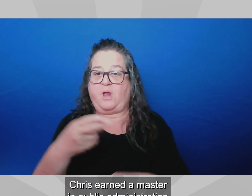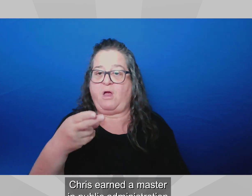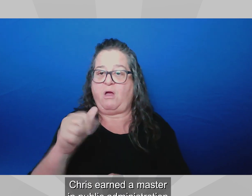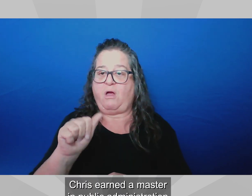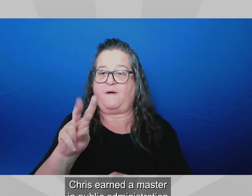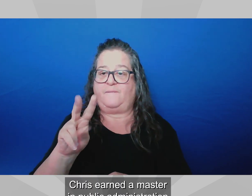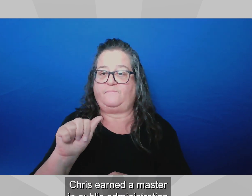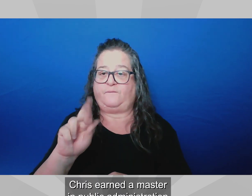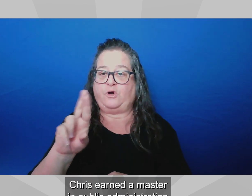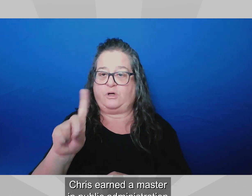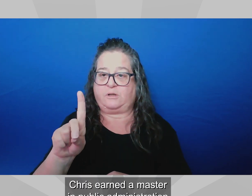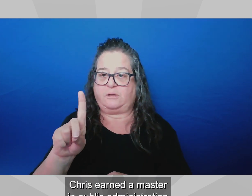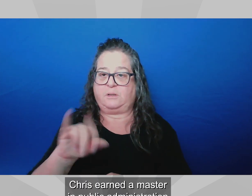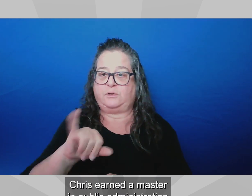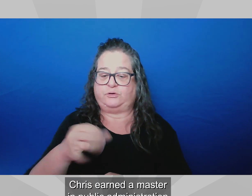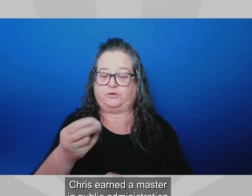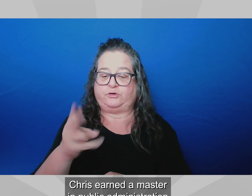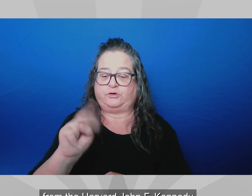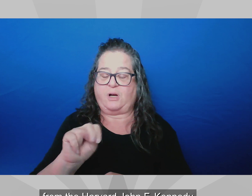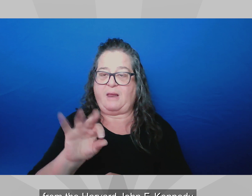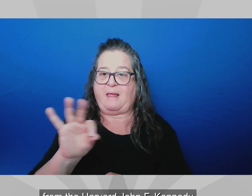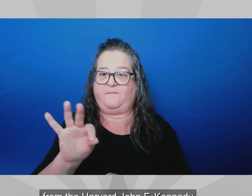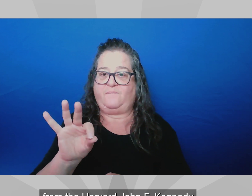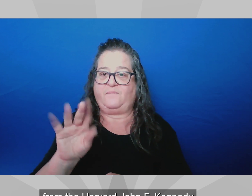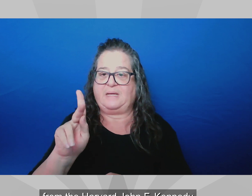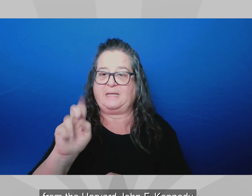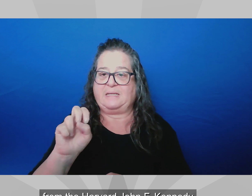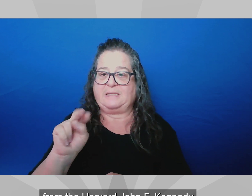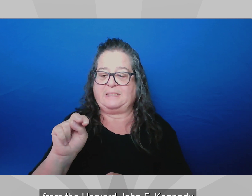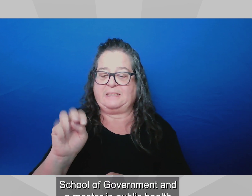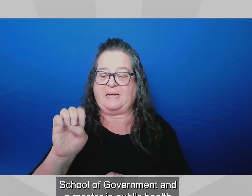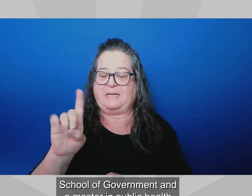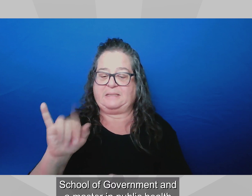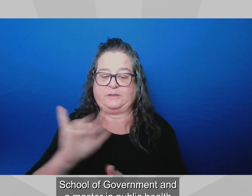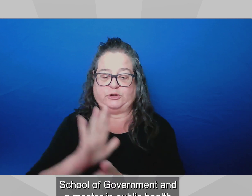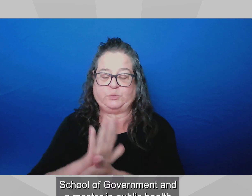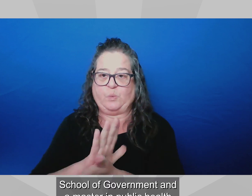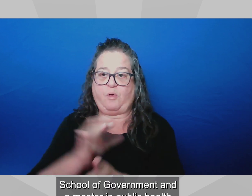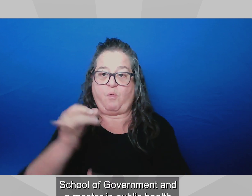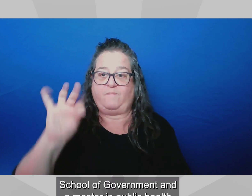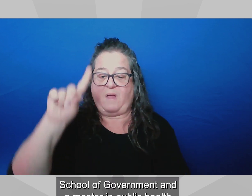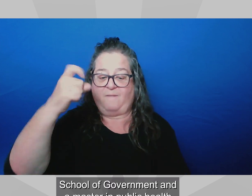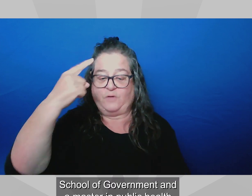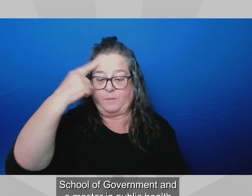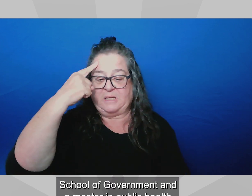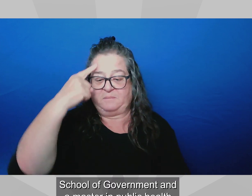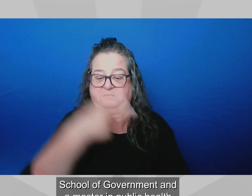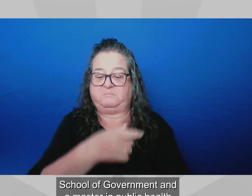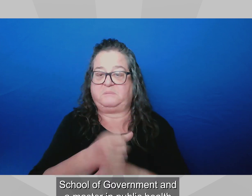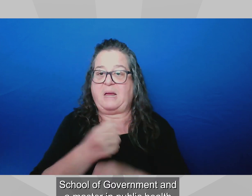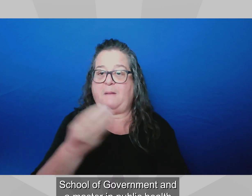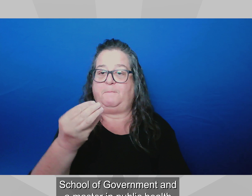Chris earned a Master in Public Administration from the Harvard John F. Kennedy School of Government